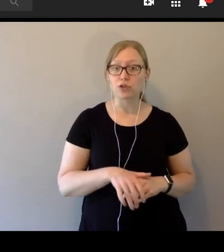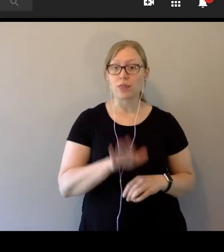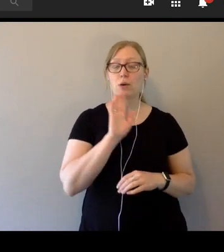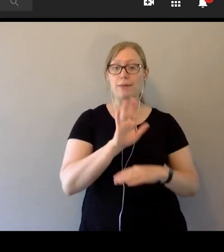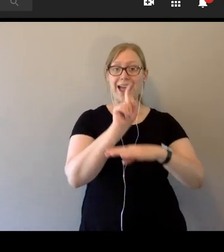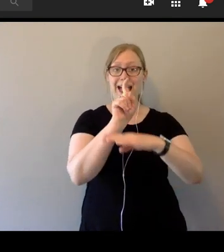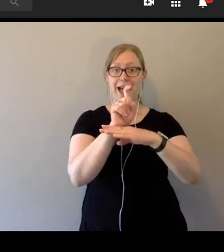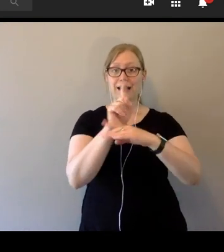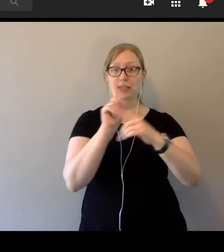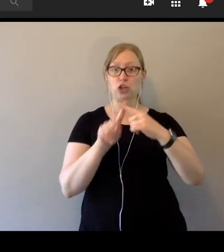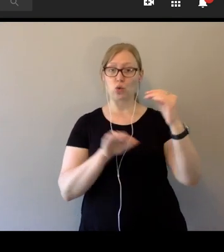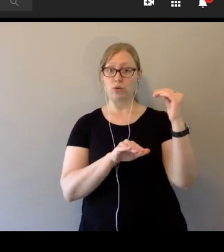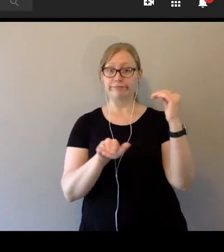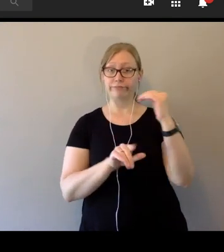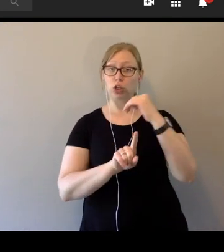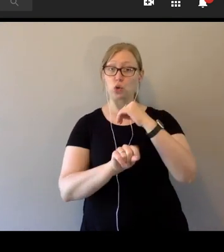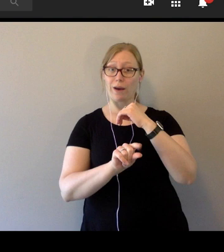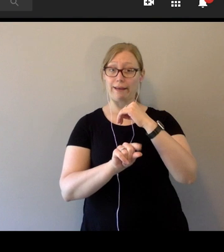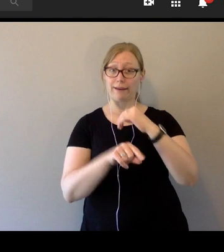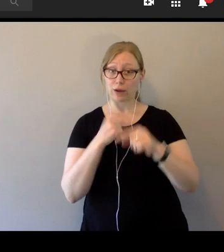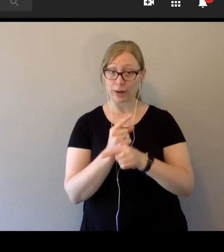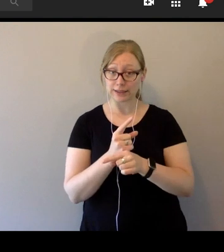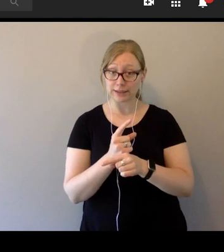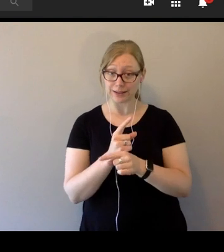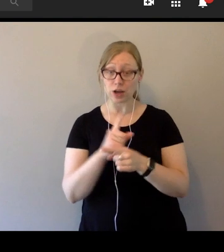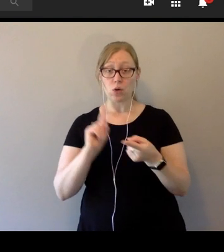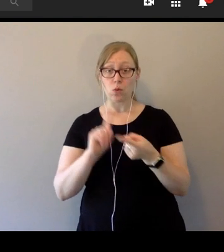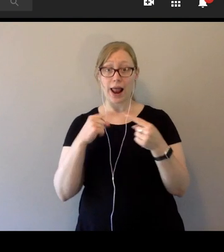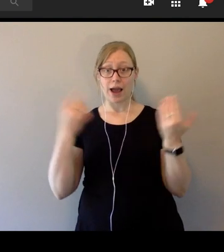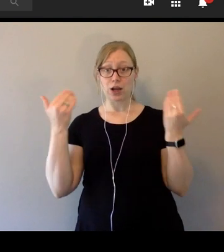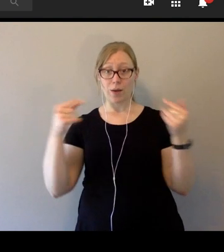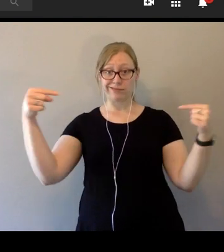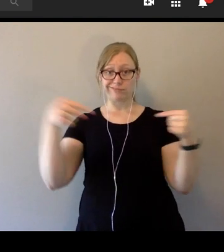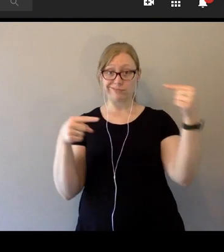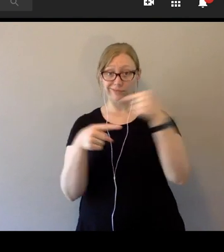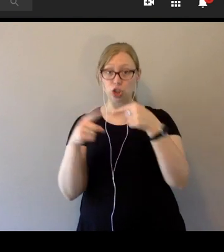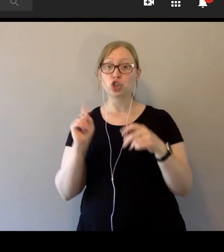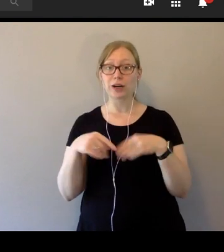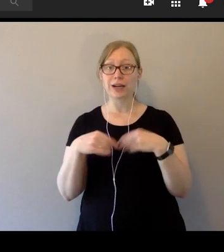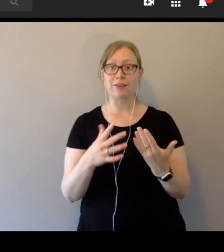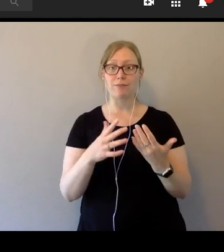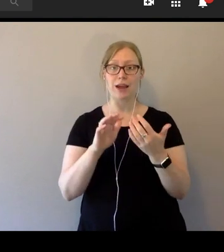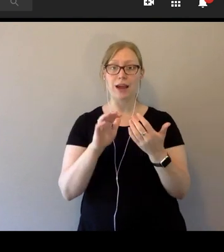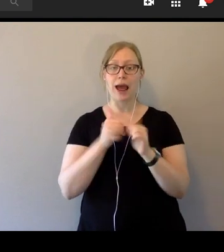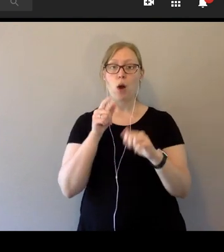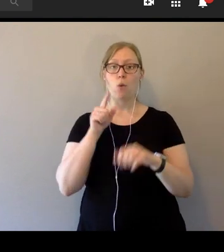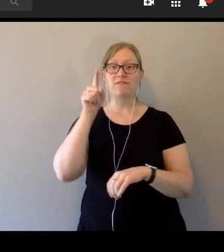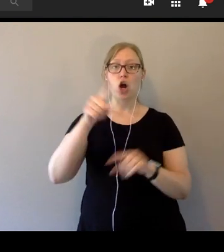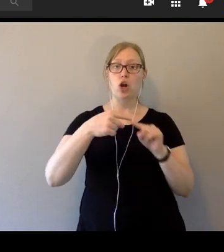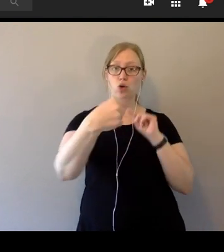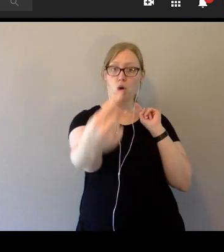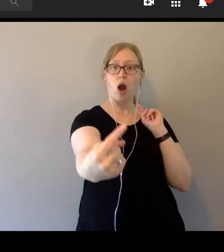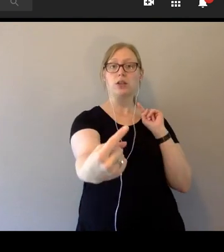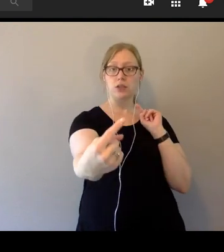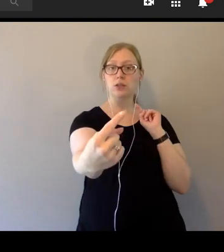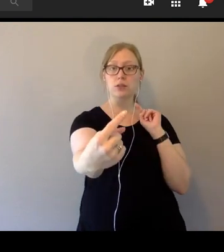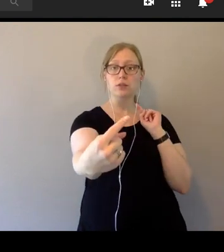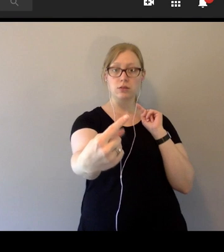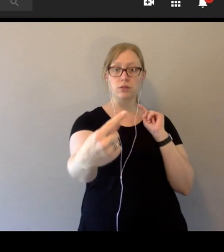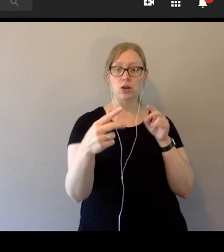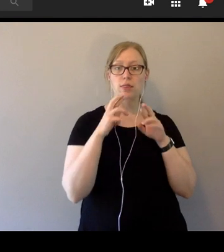when I calculate that, it should give me the distance across the river. And so I'm going to take 14